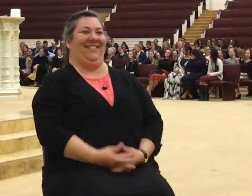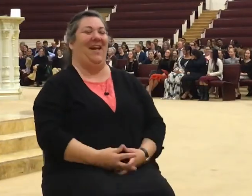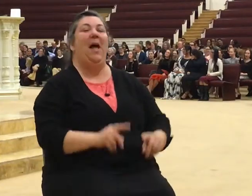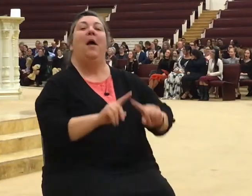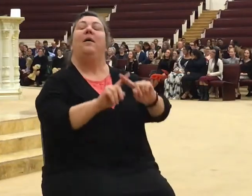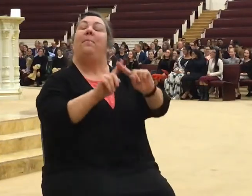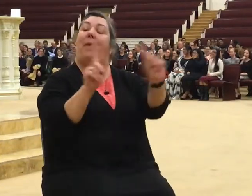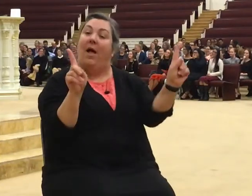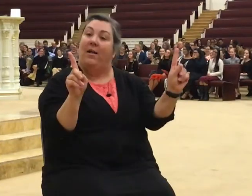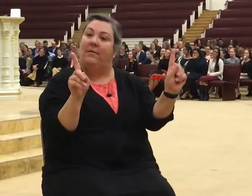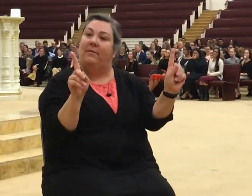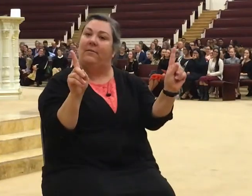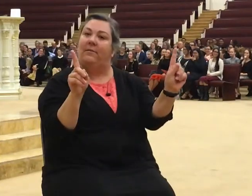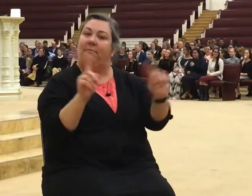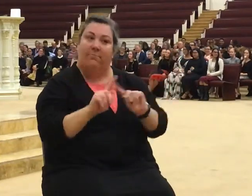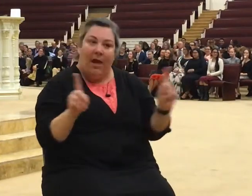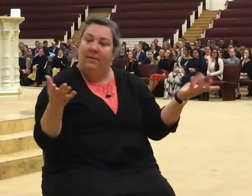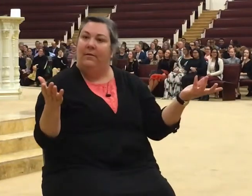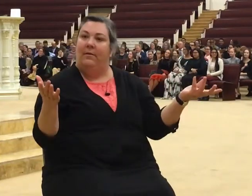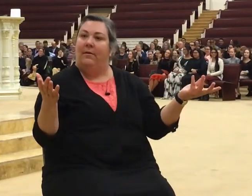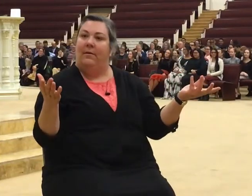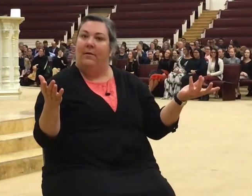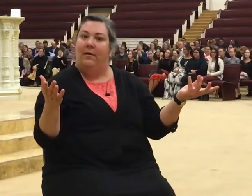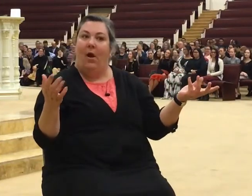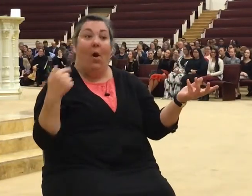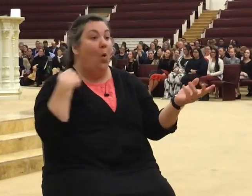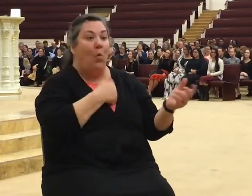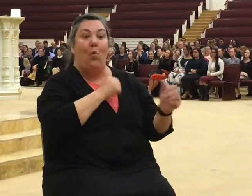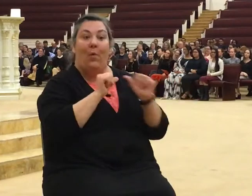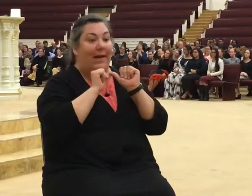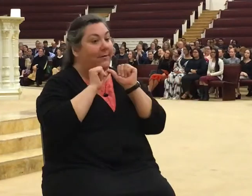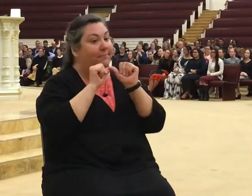But you know what? We got through it.